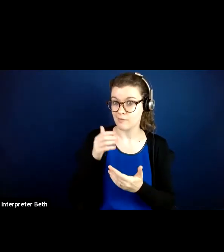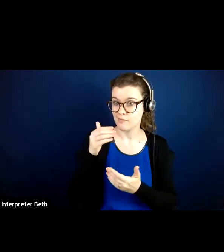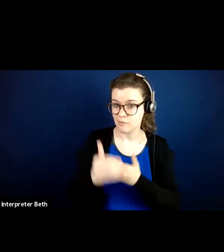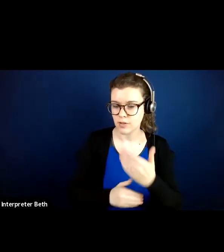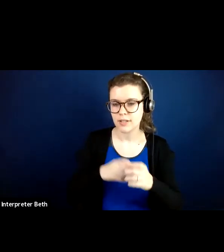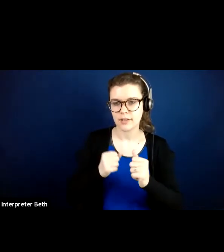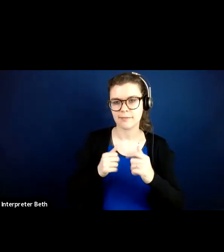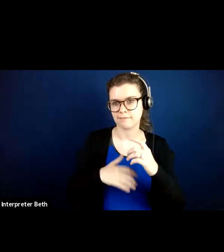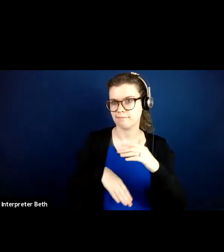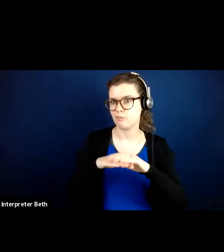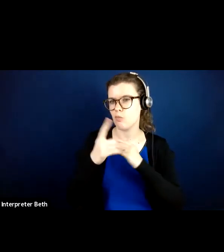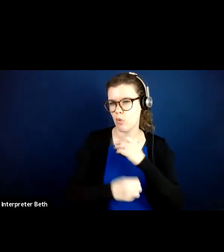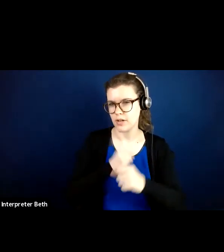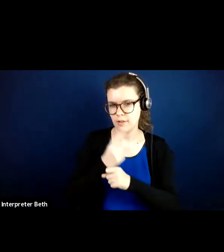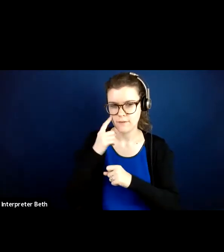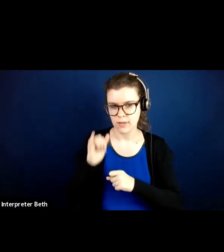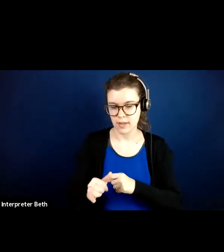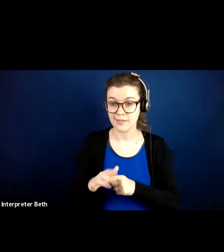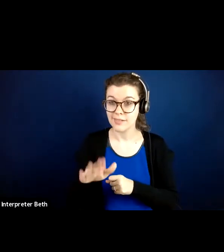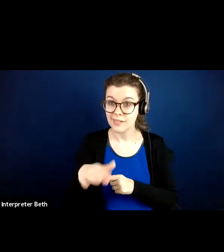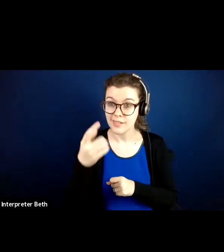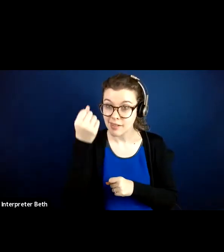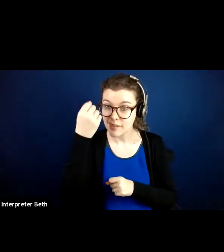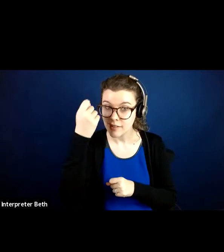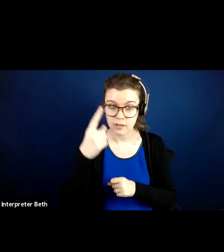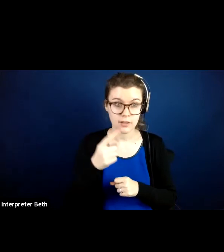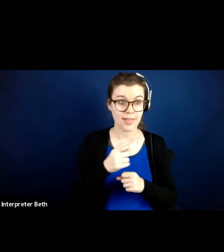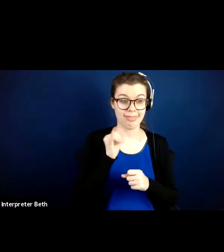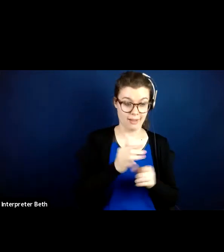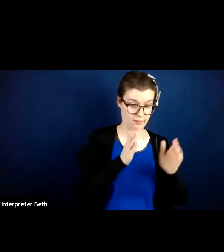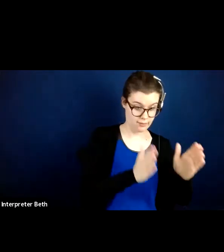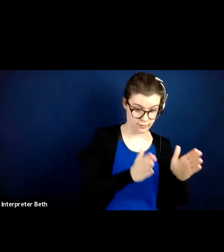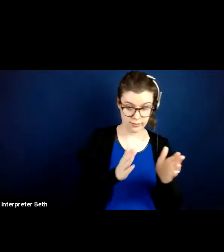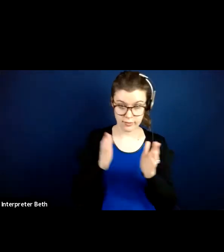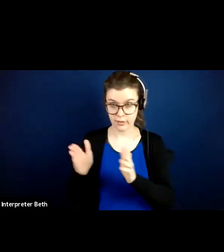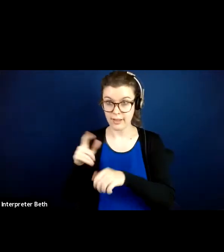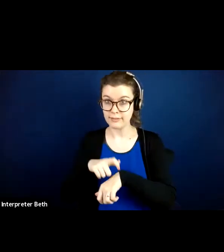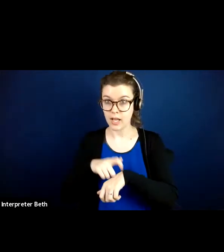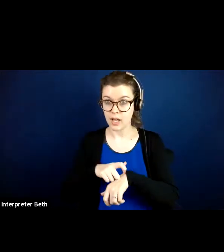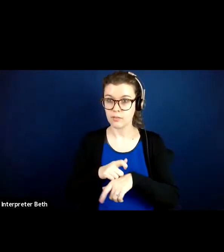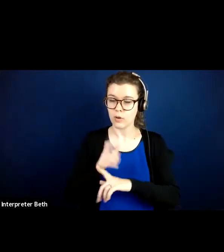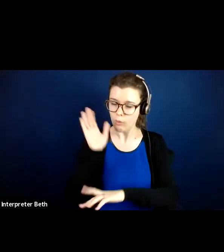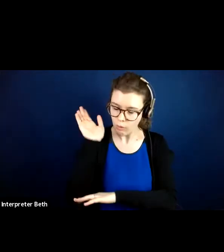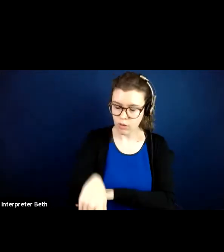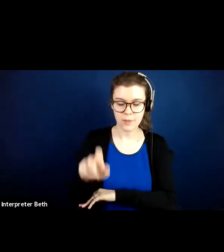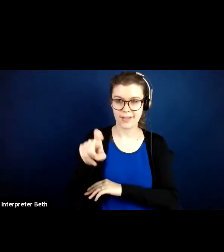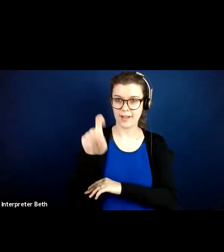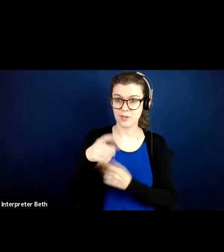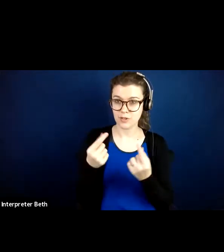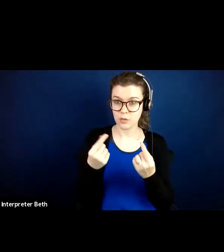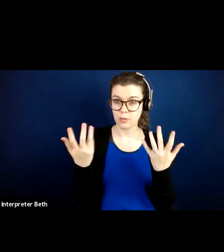1 year. One thing that we're doing throughout this process is outreach.